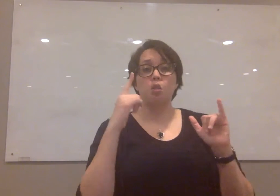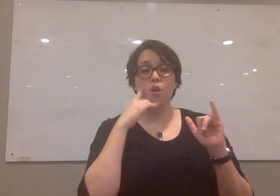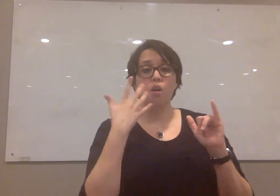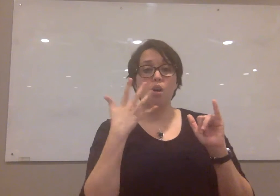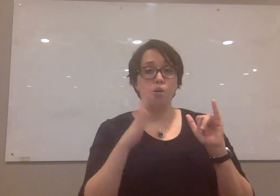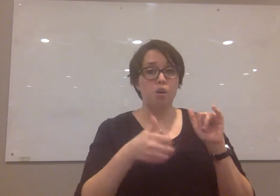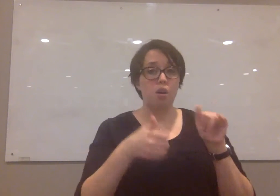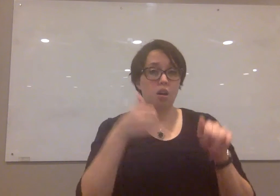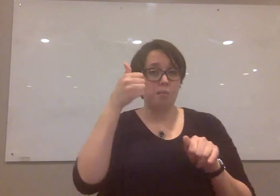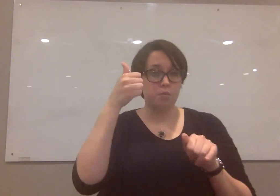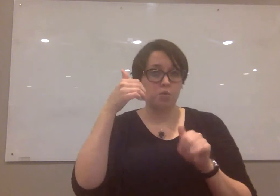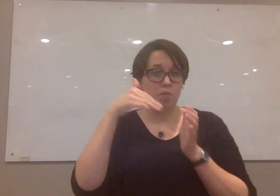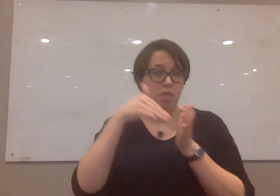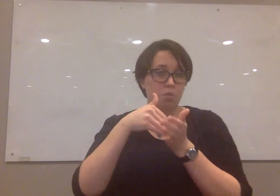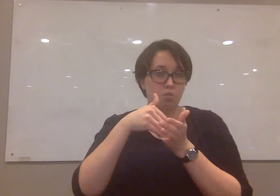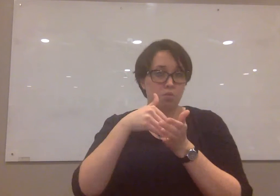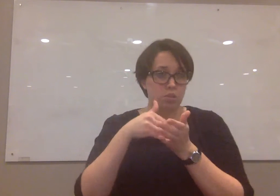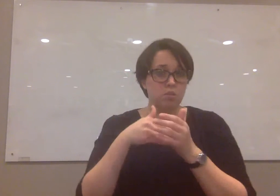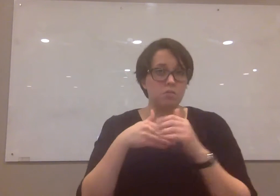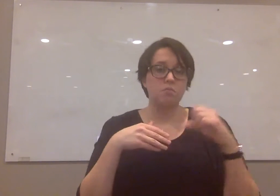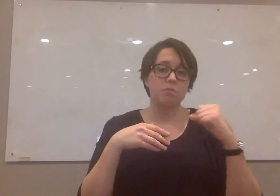thousands, like 10,000s. It's